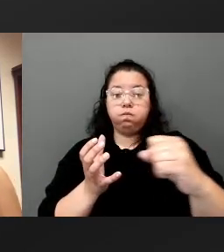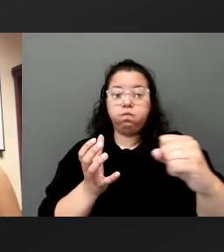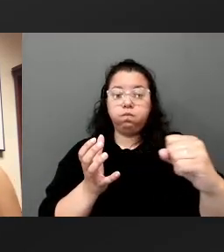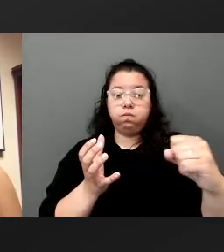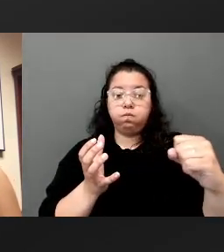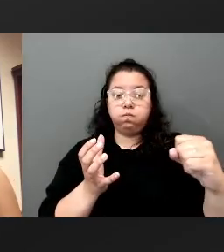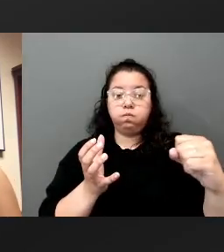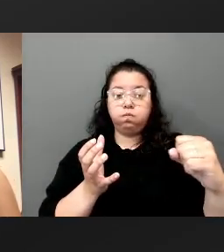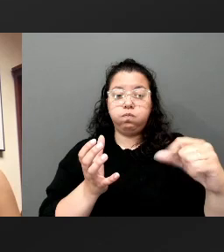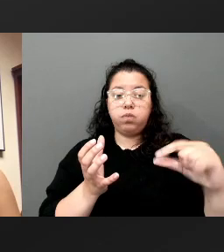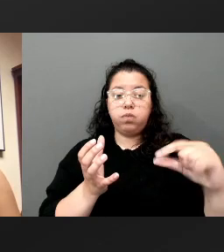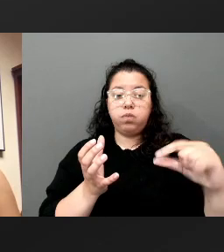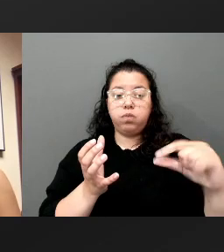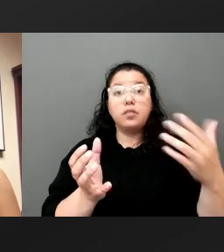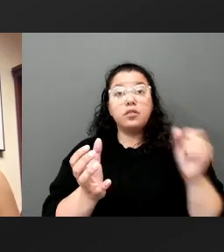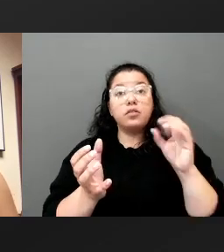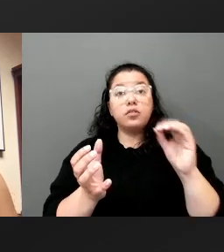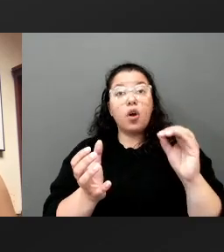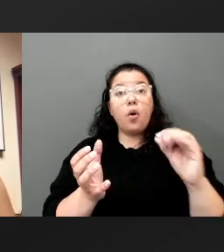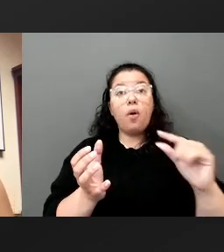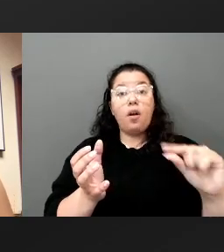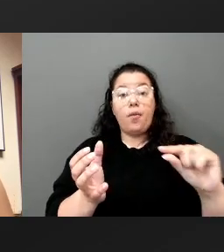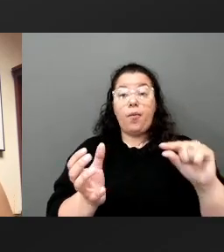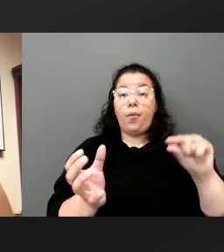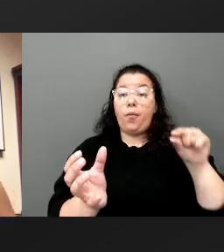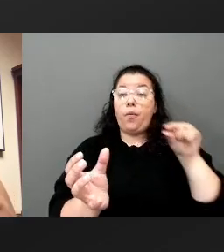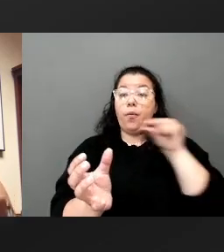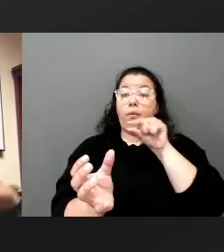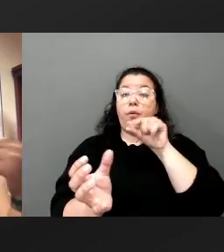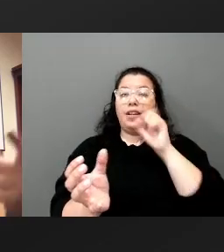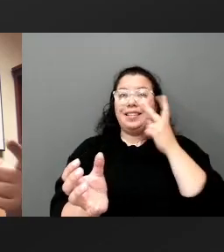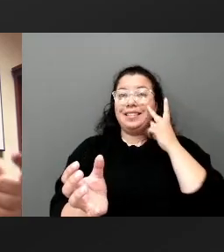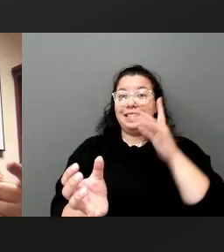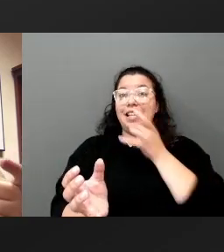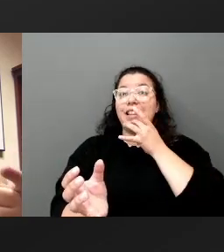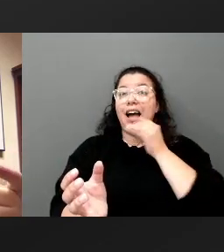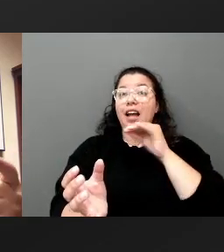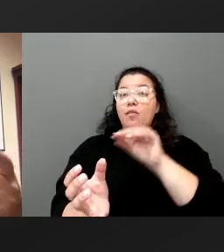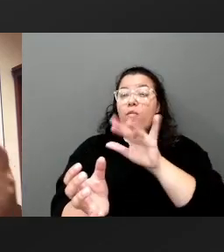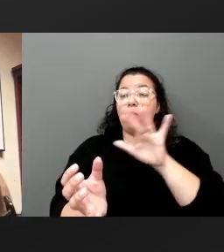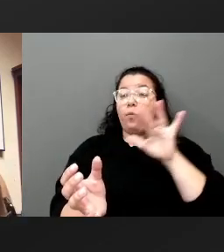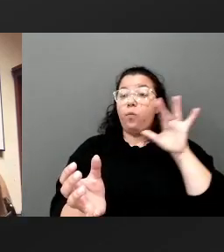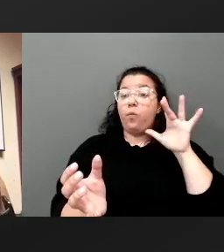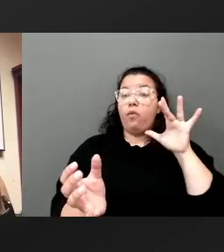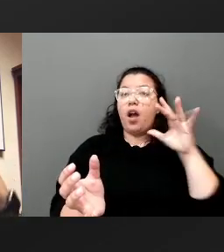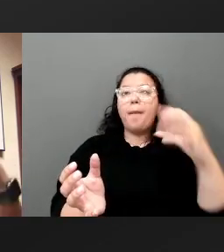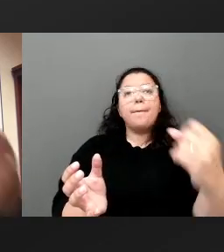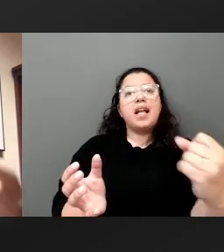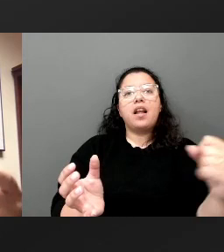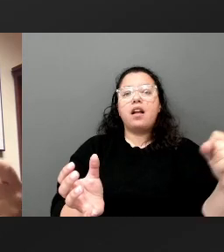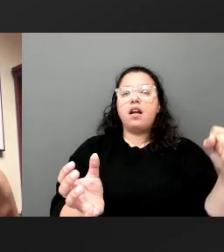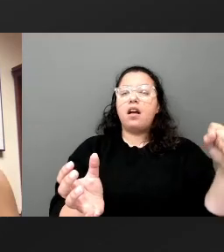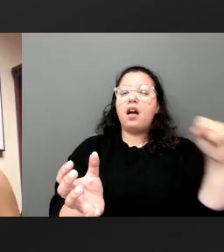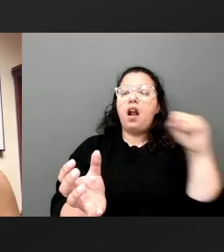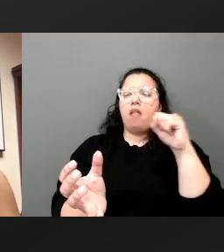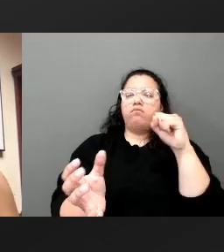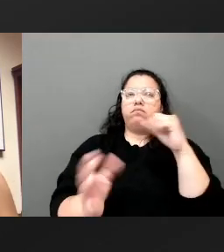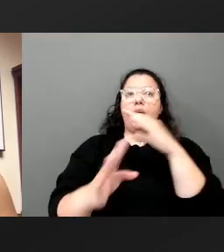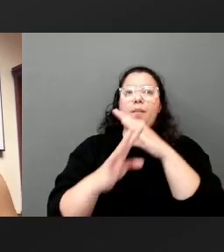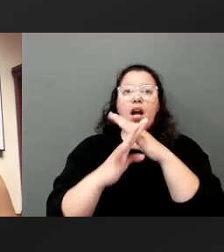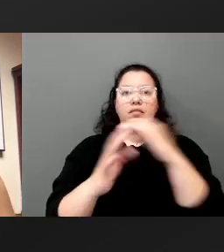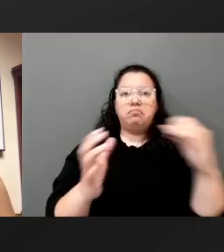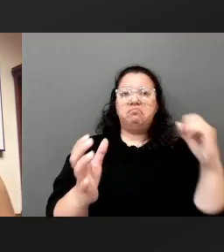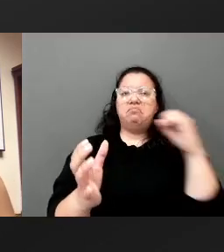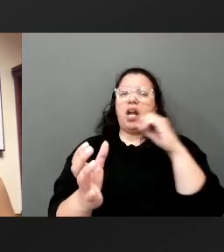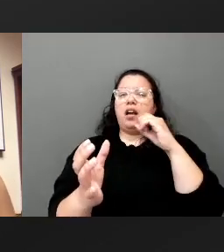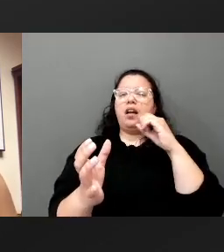starlight, and then the planet passes in front, the starlight gets blocked, but the planet has an atmosphere, so that actually blocks the extra light, and that's what causes